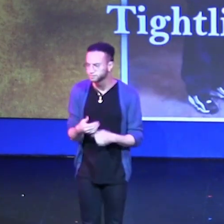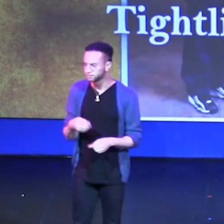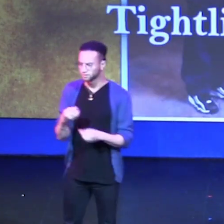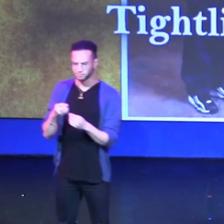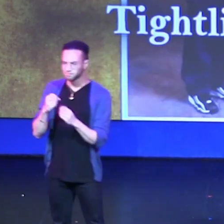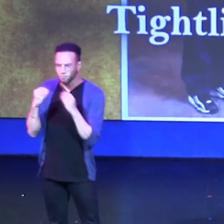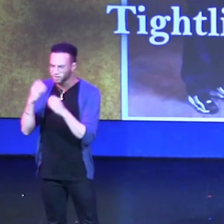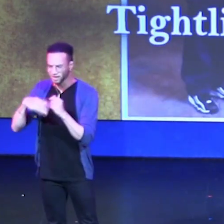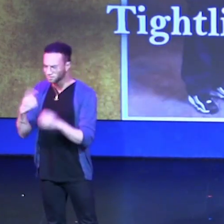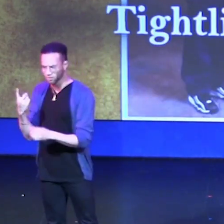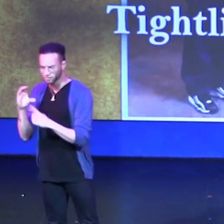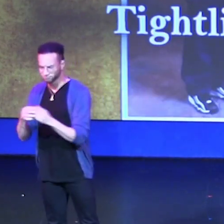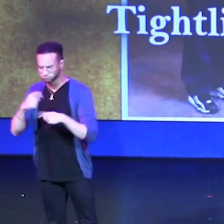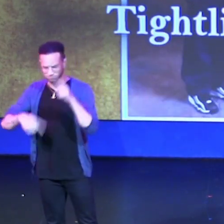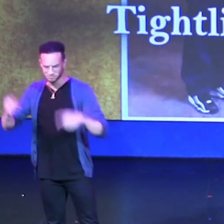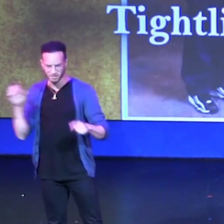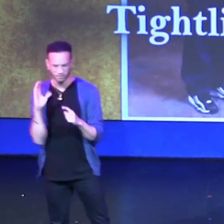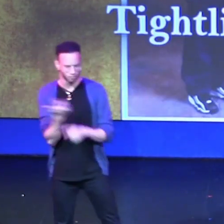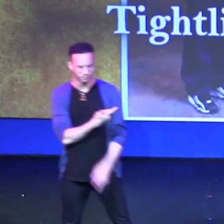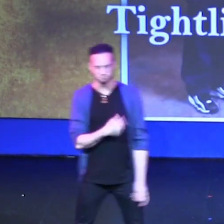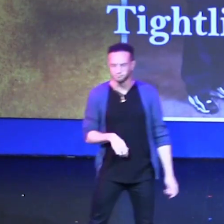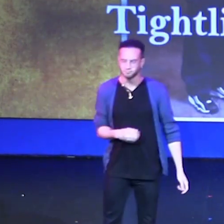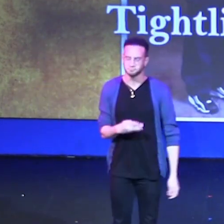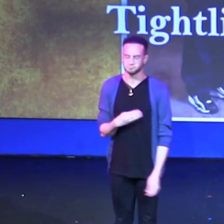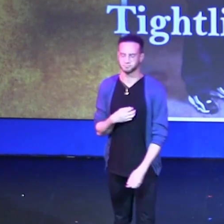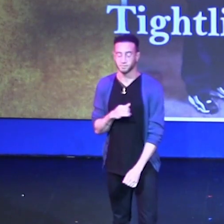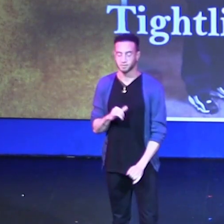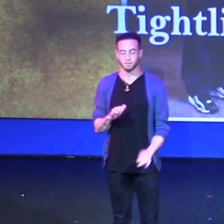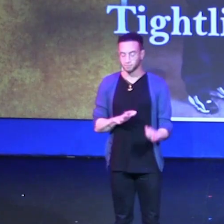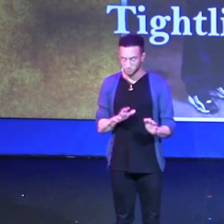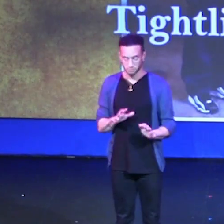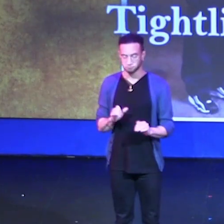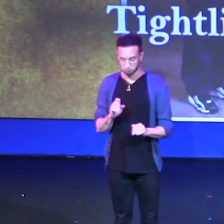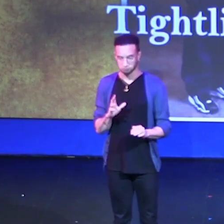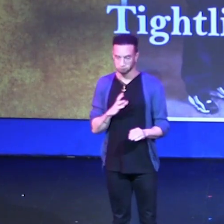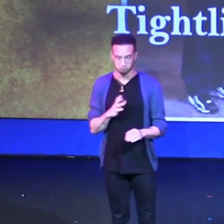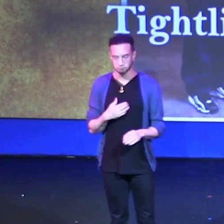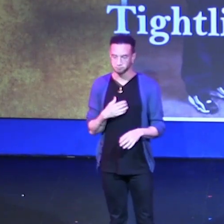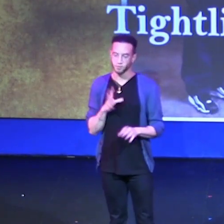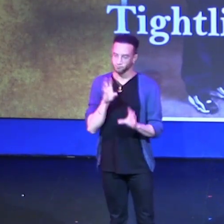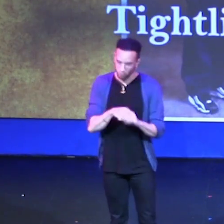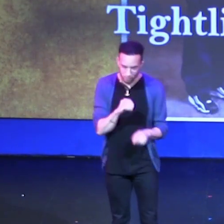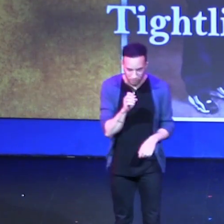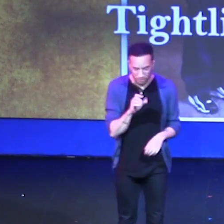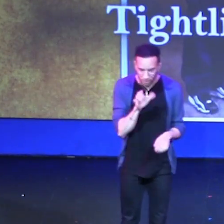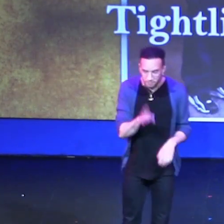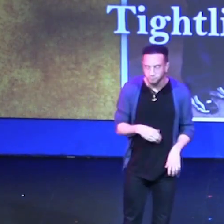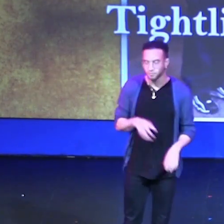culture, Latinx culture, all of the different cultures, the diversity was thriving here at RIT. I